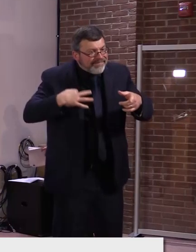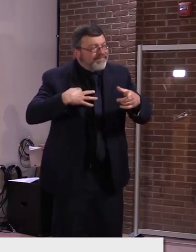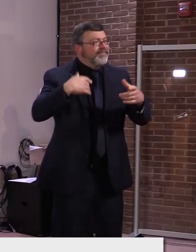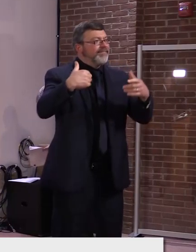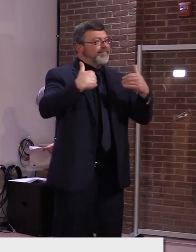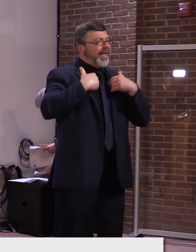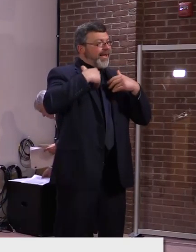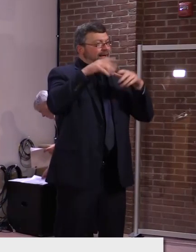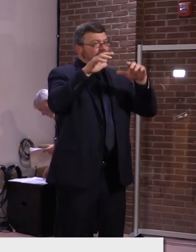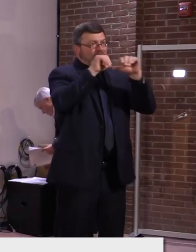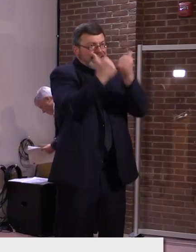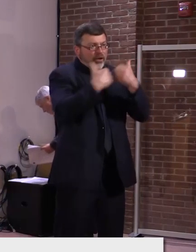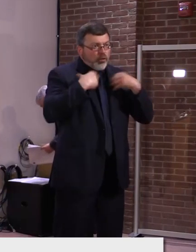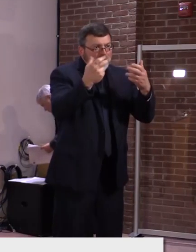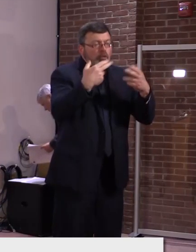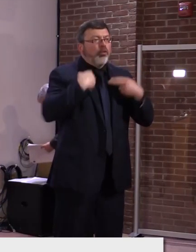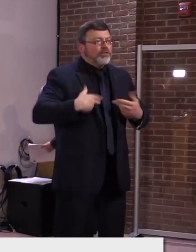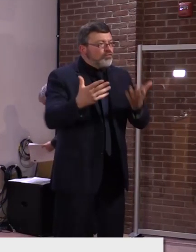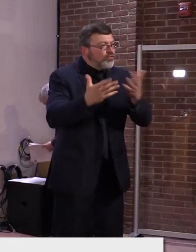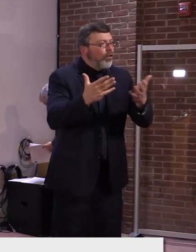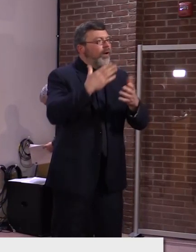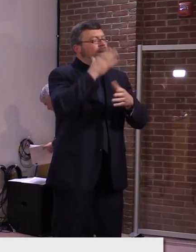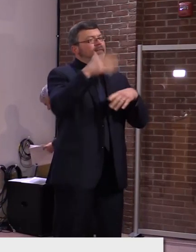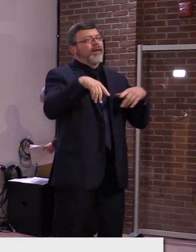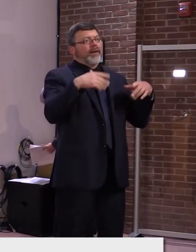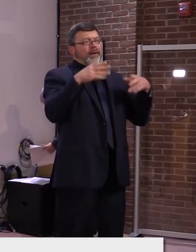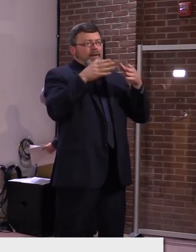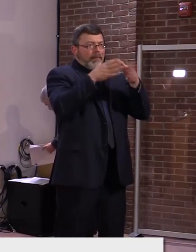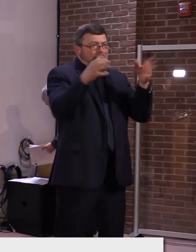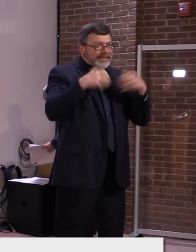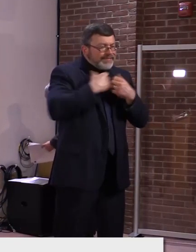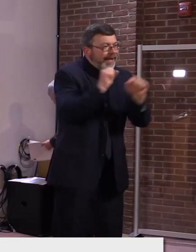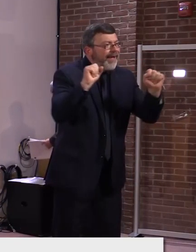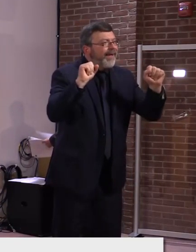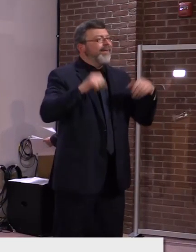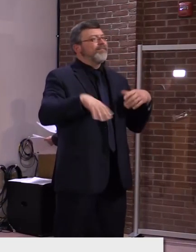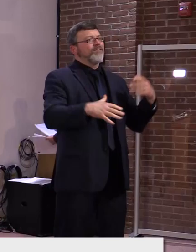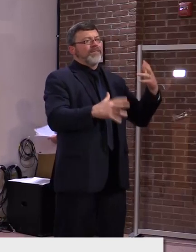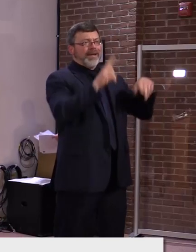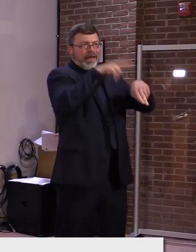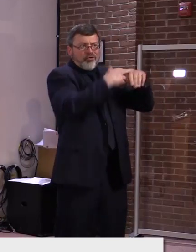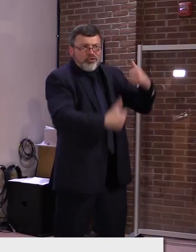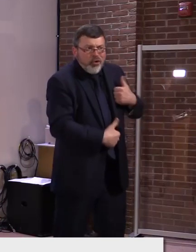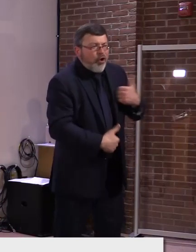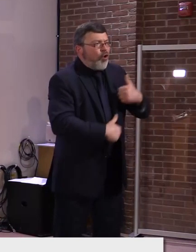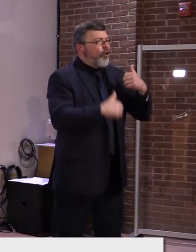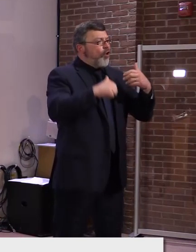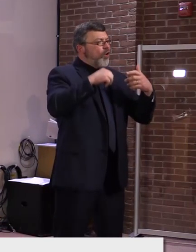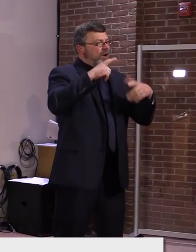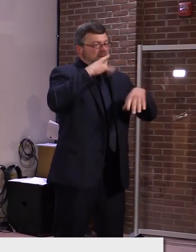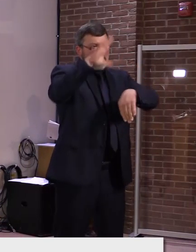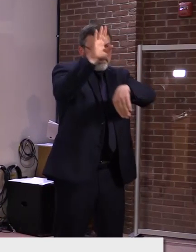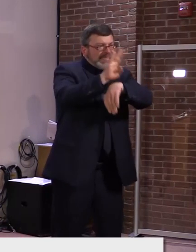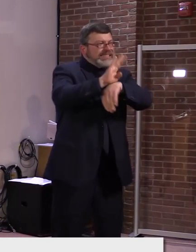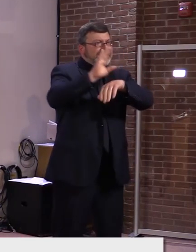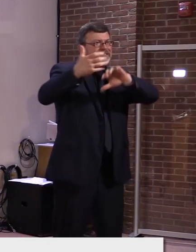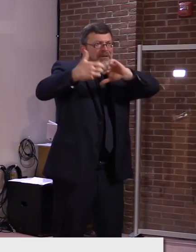EMS teams, the National Guard, local partners, businesses, and so many others. Most